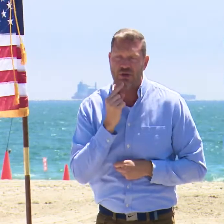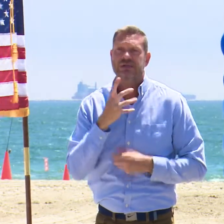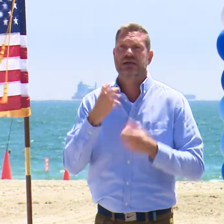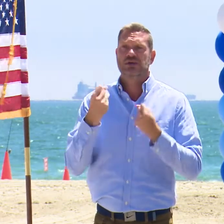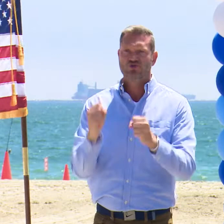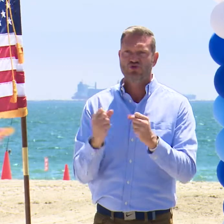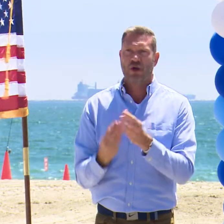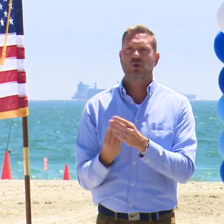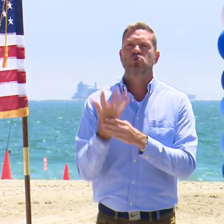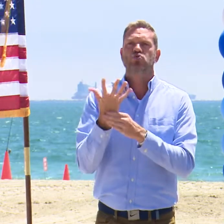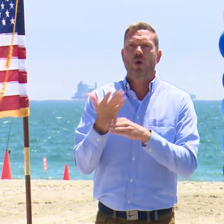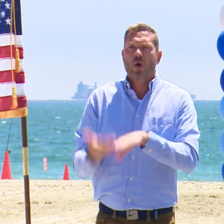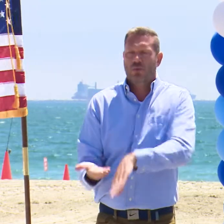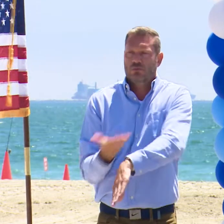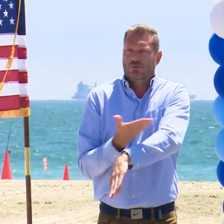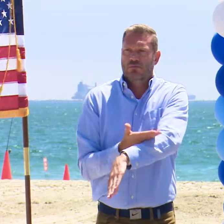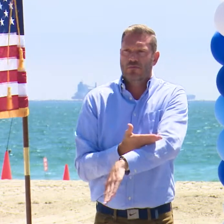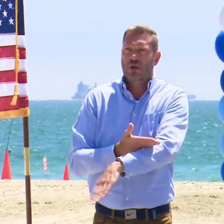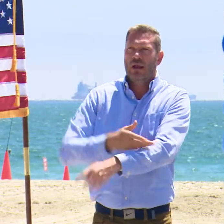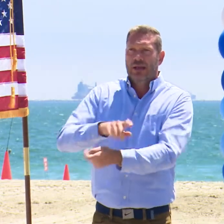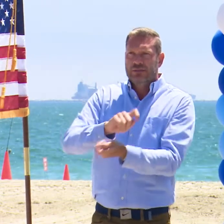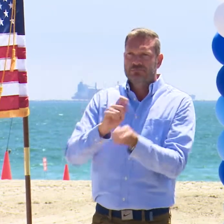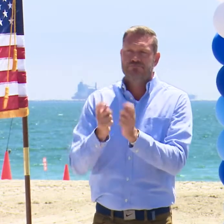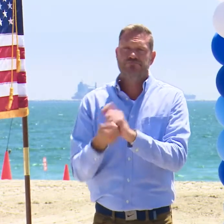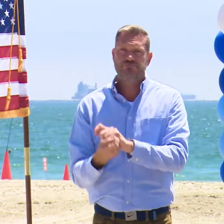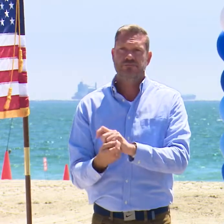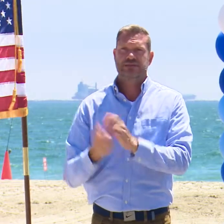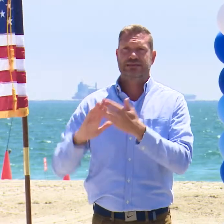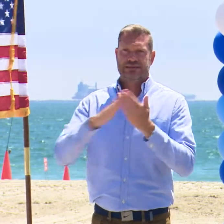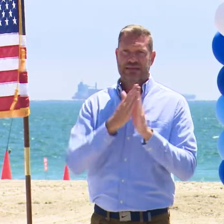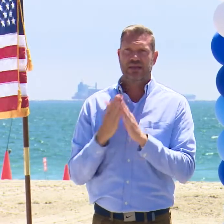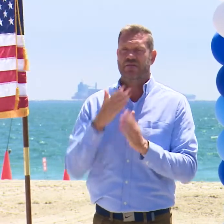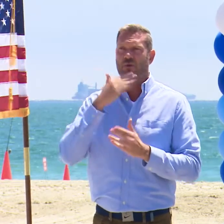it a lot better and a lot more inclusive than it currently is.